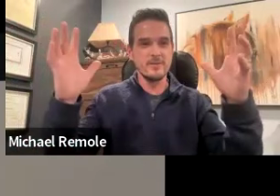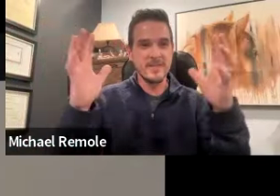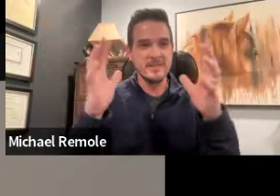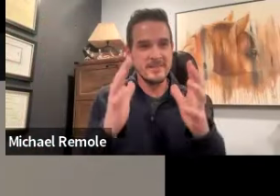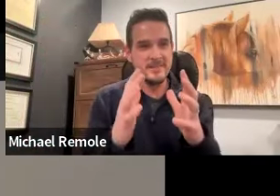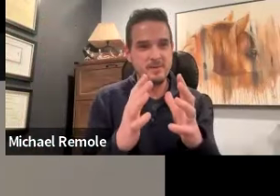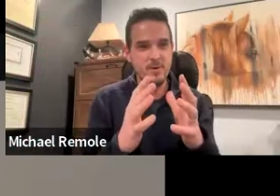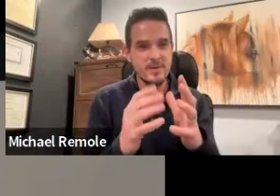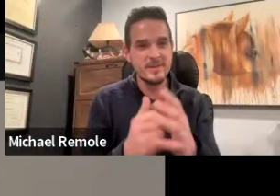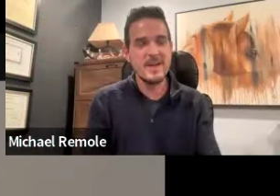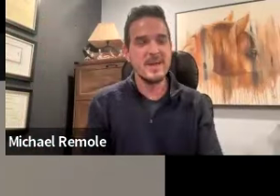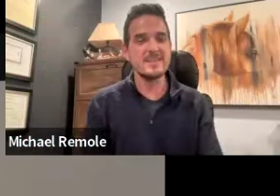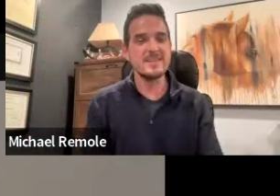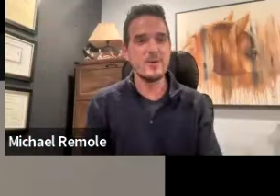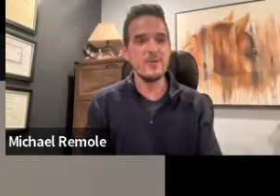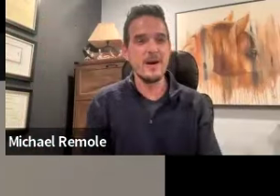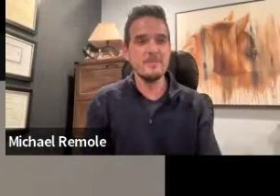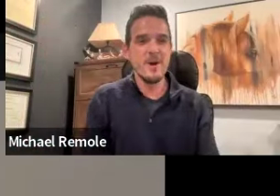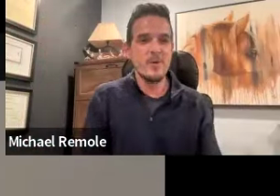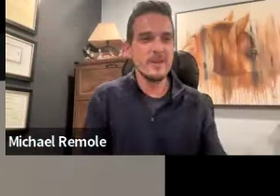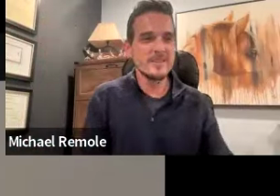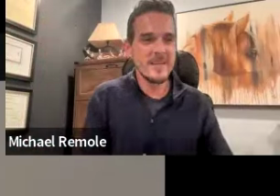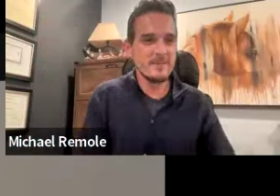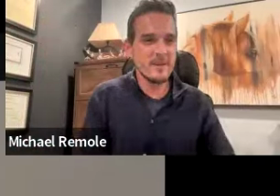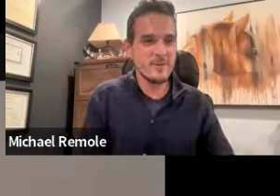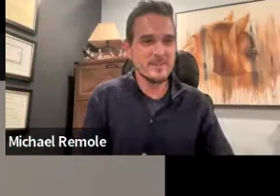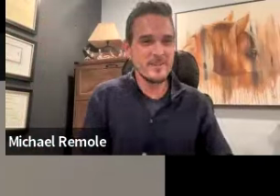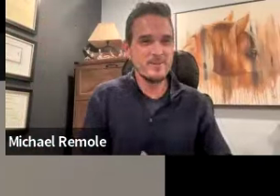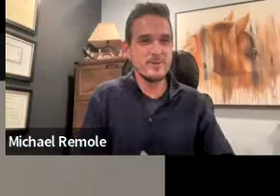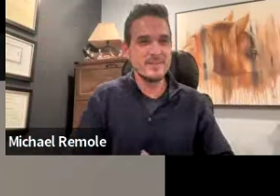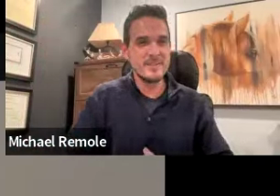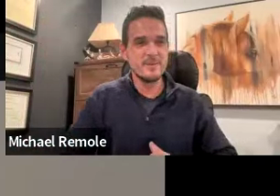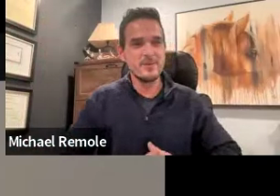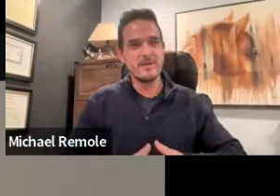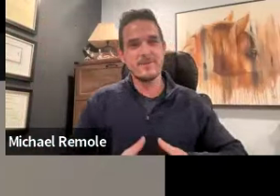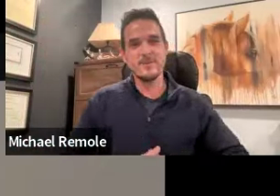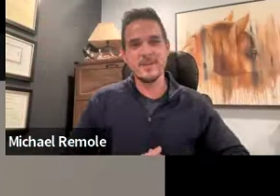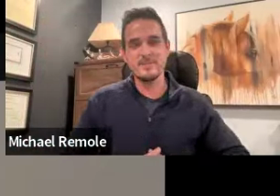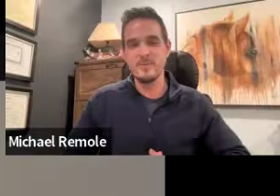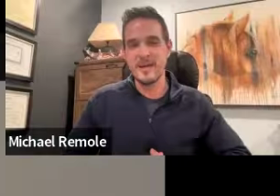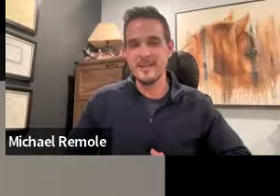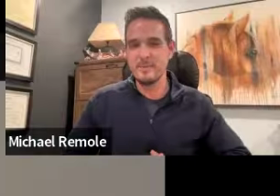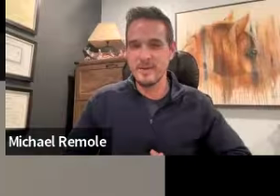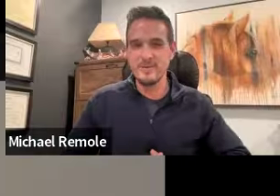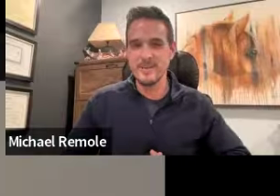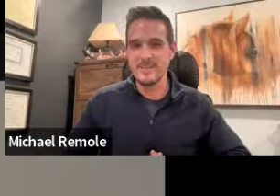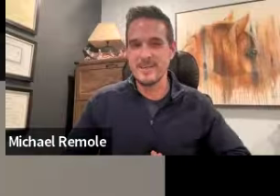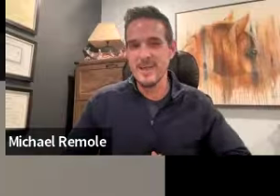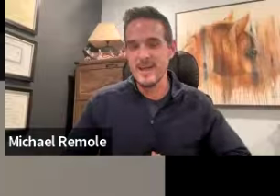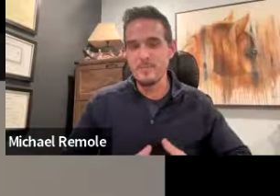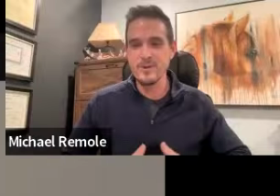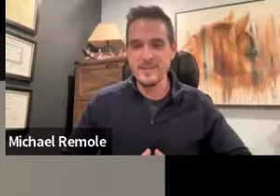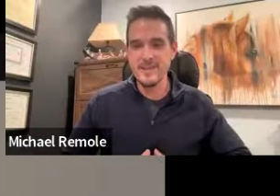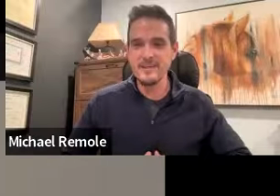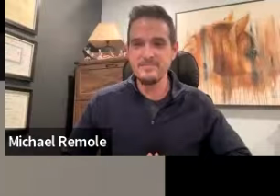bringing ourselves into this moment. And so we like to take belly breaths here, breathing deep into our diaphragm. So I like to put my hand on my belly